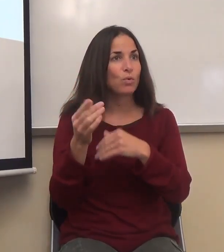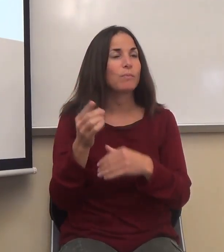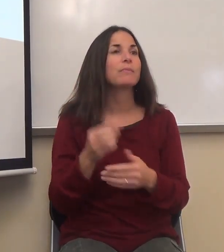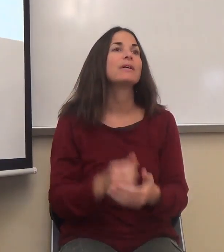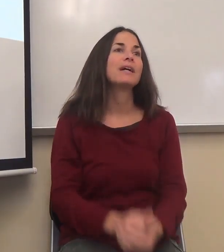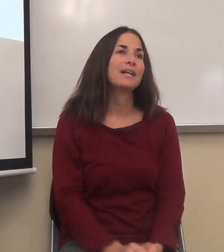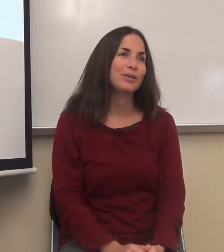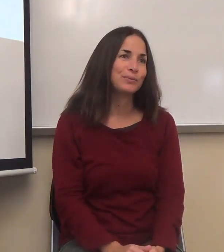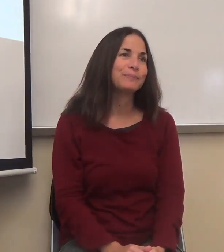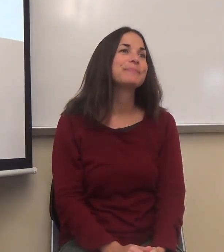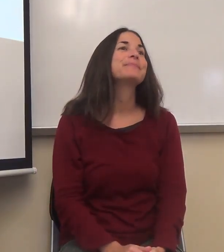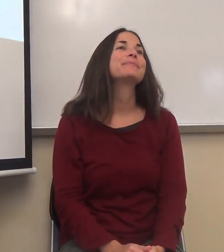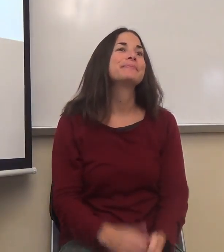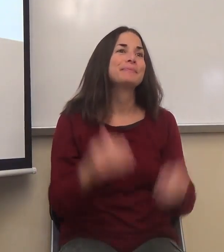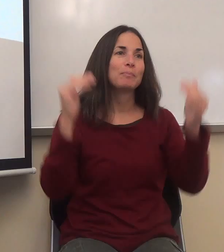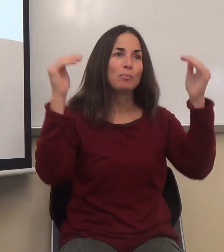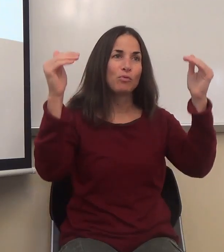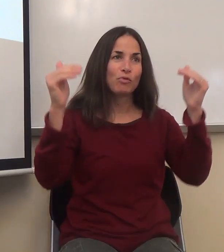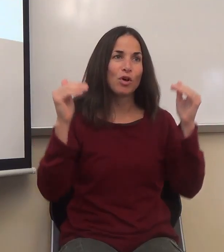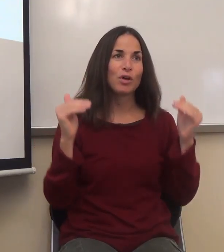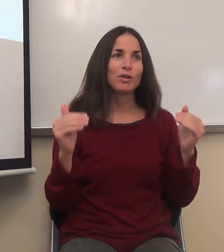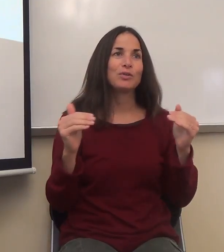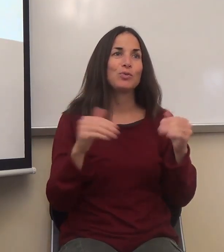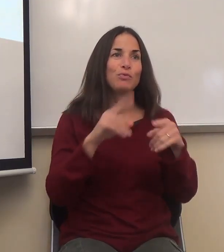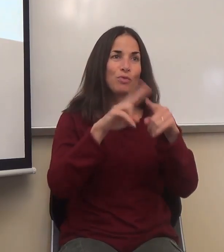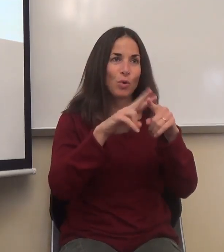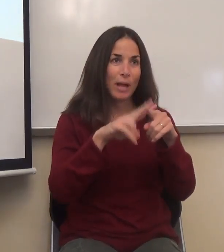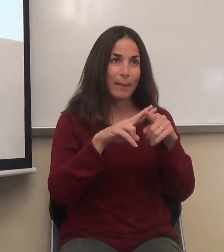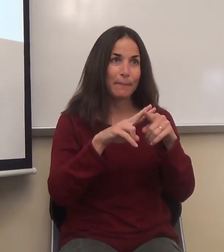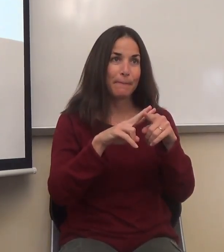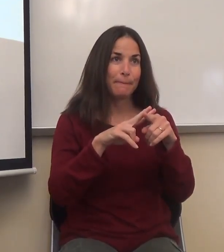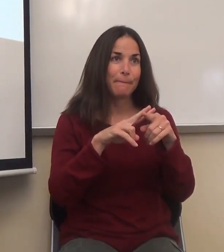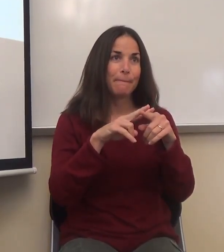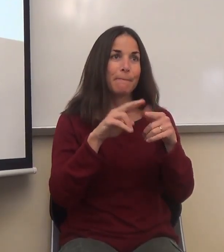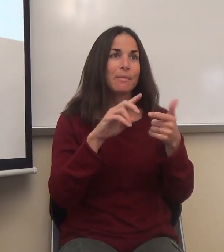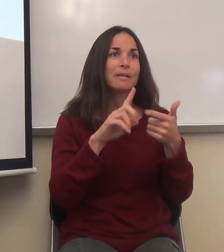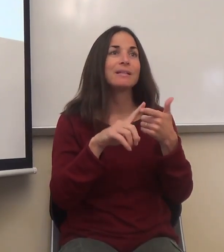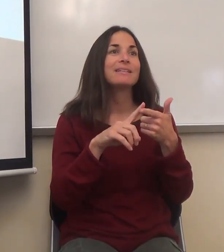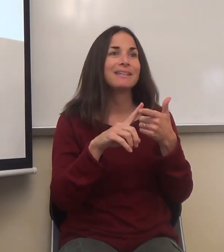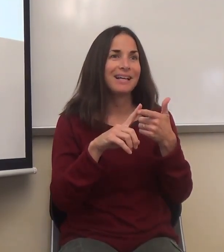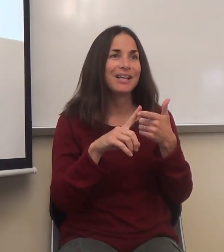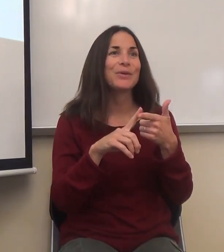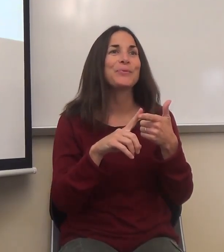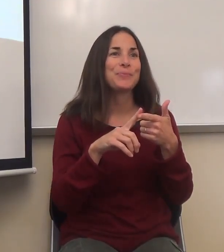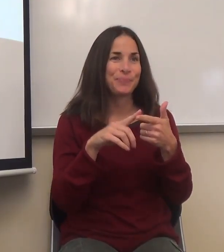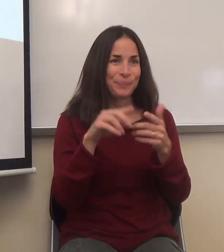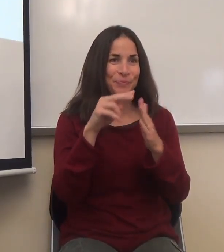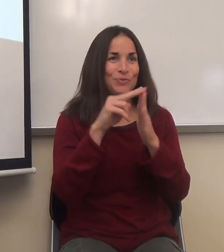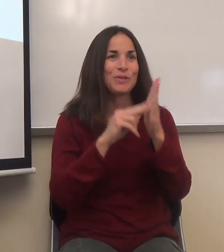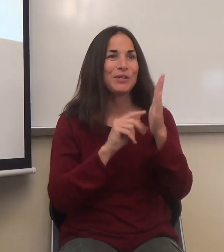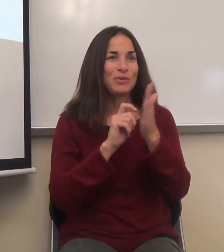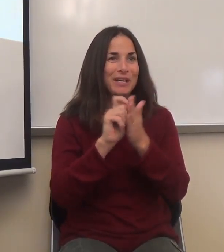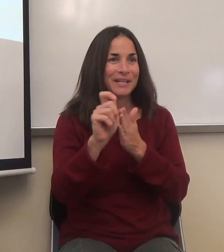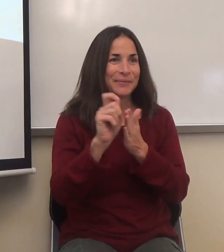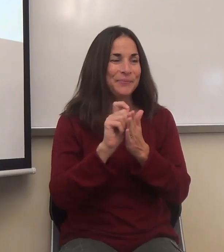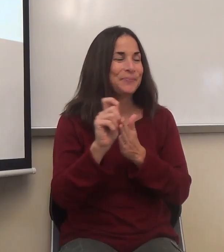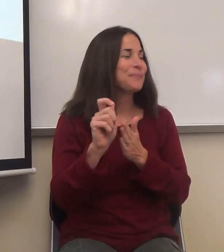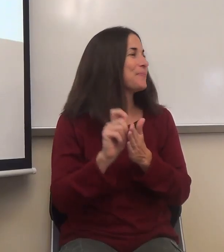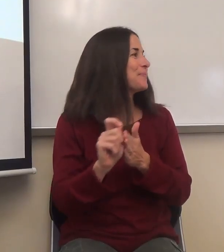We need to move on to our vocabulary and our reading and writing. Now, this